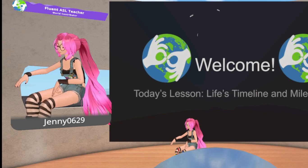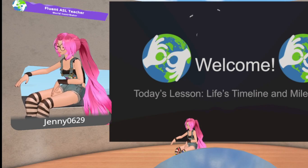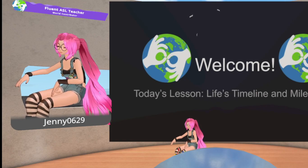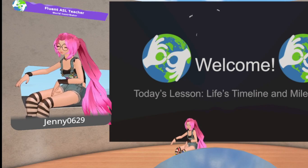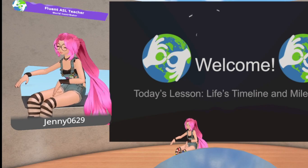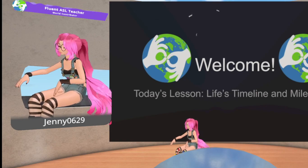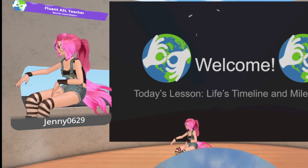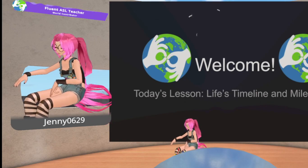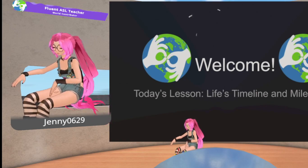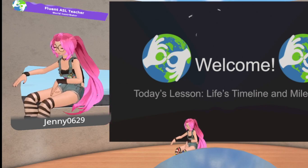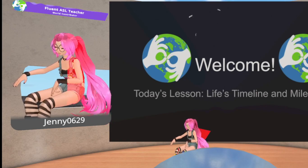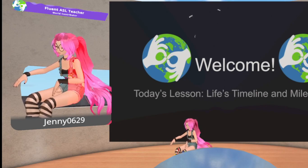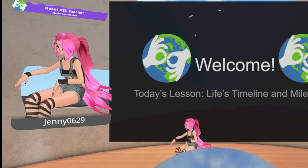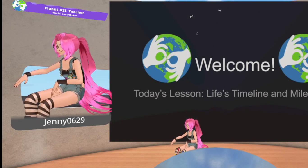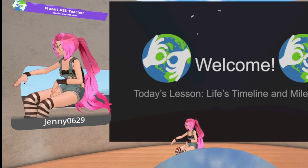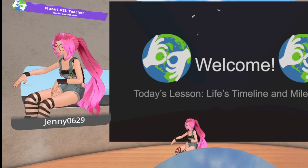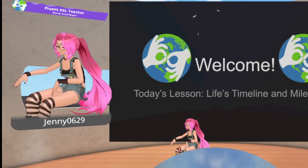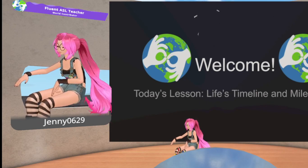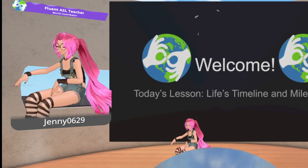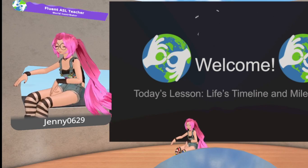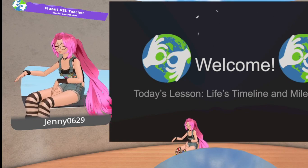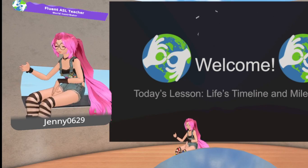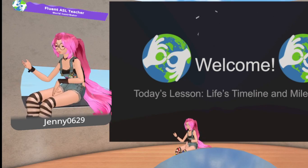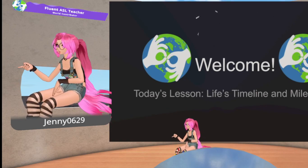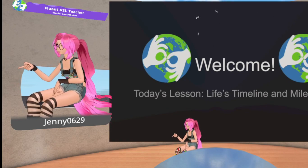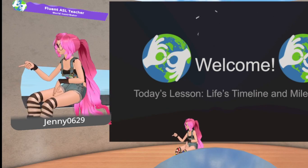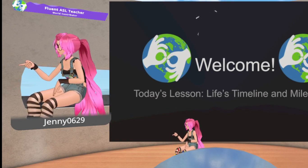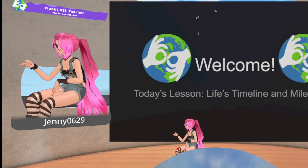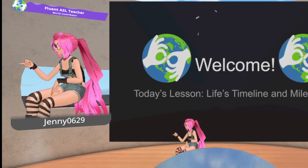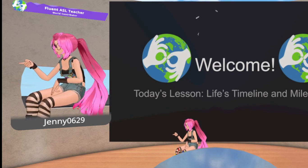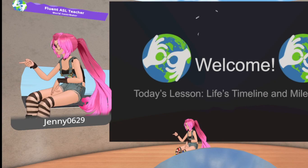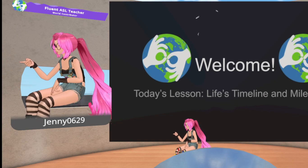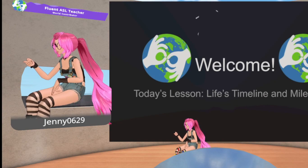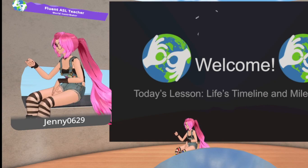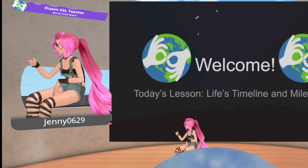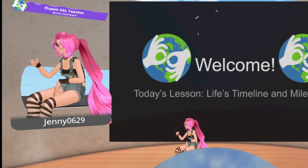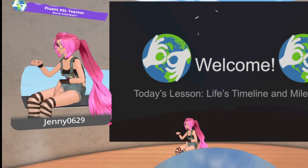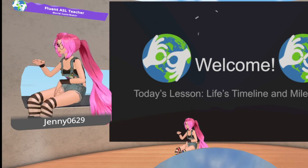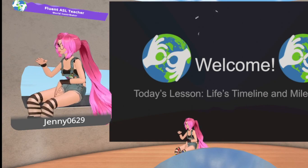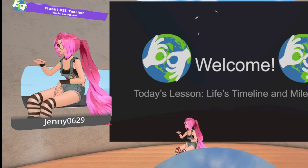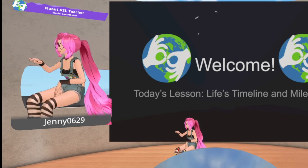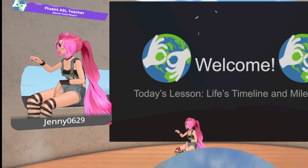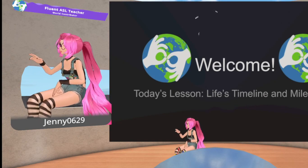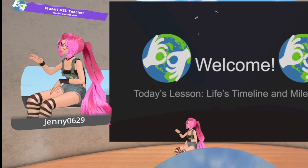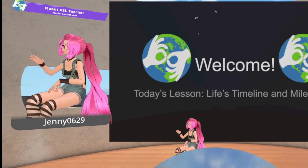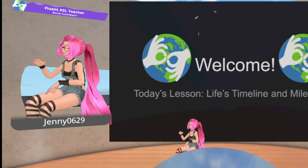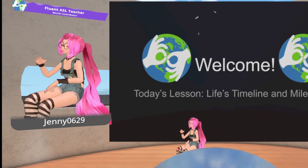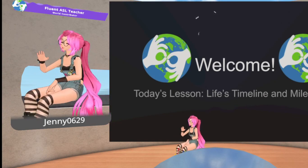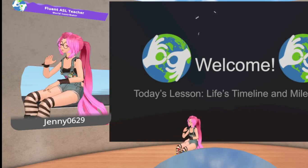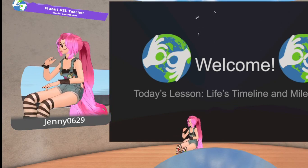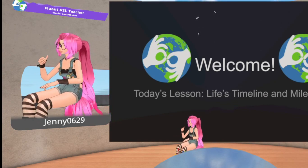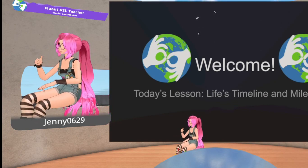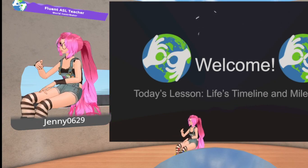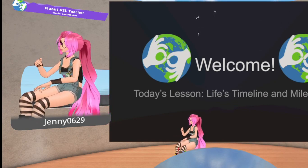Shadow? I've actually never seen a sign for shadow. And I think there should be one. But even when I Google it, it's like really bizarre. Like